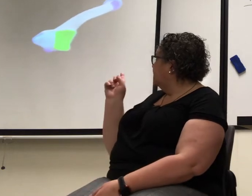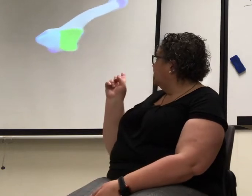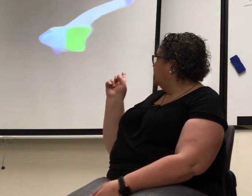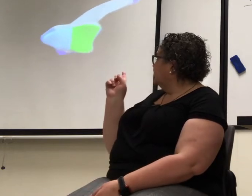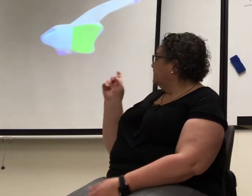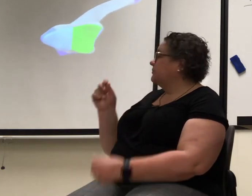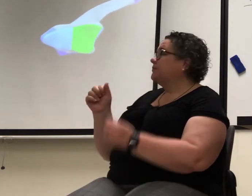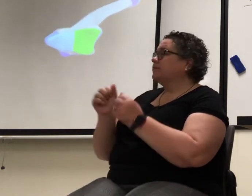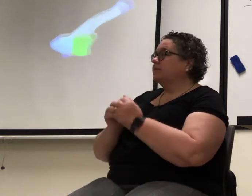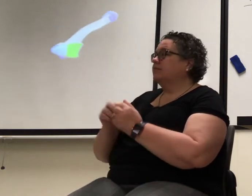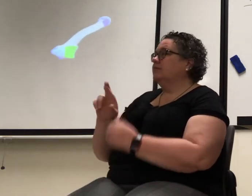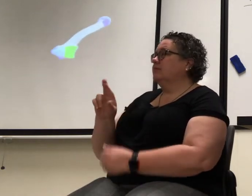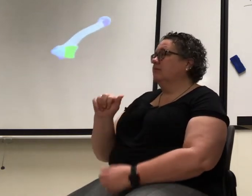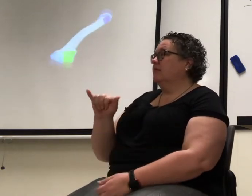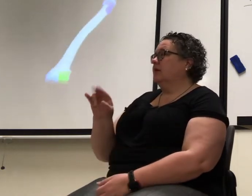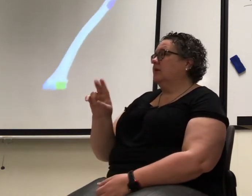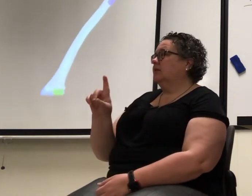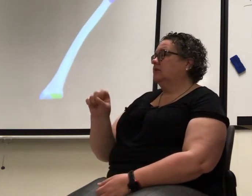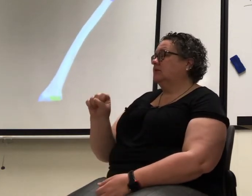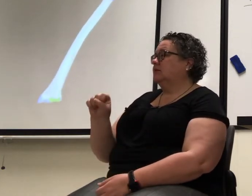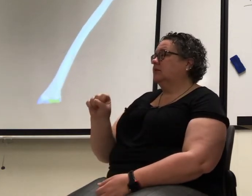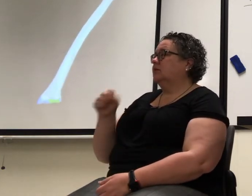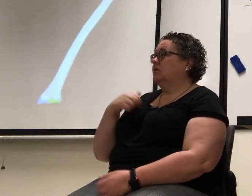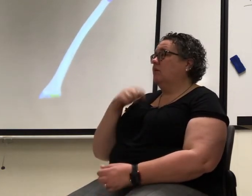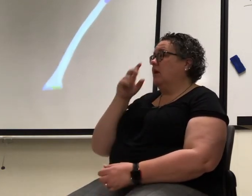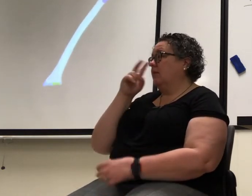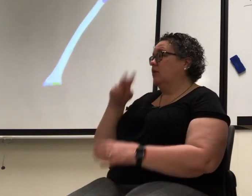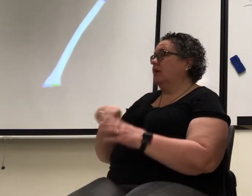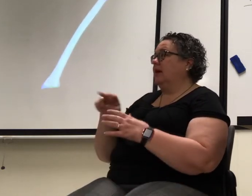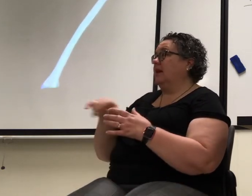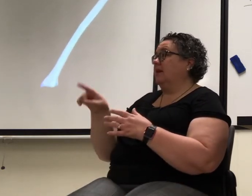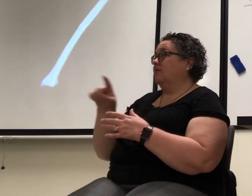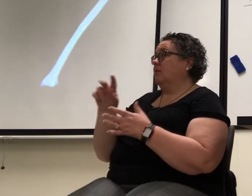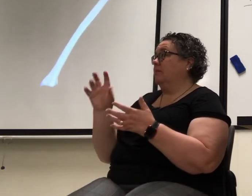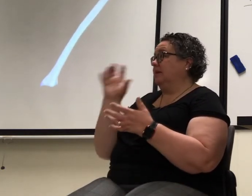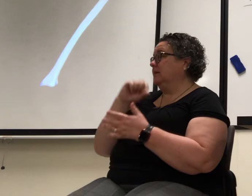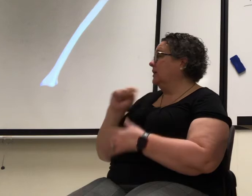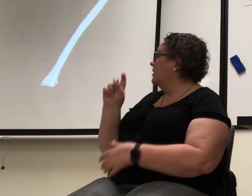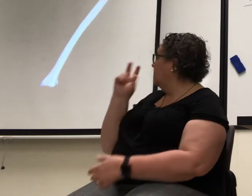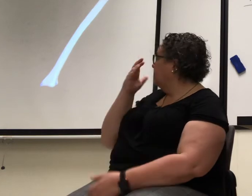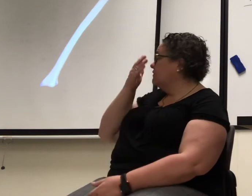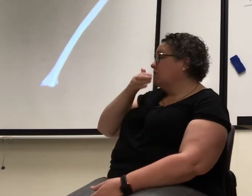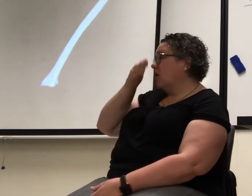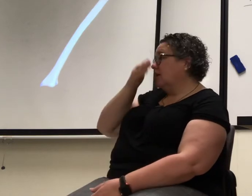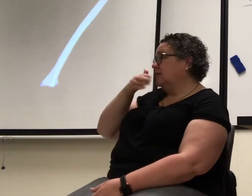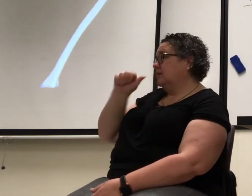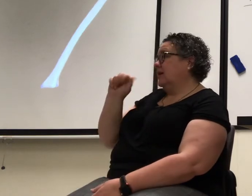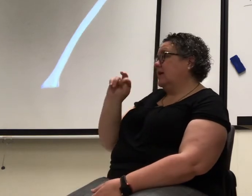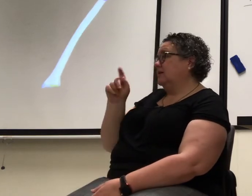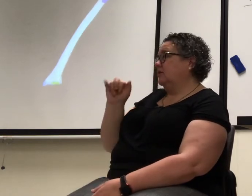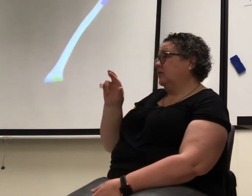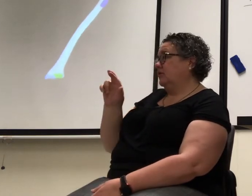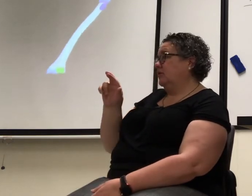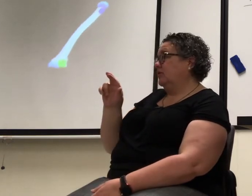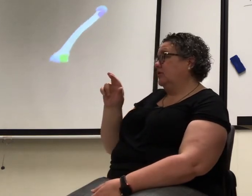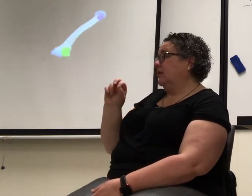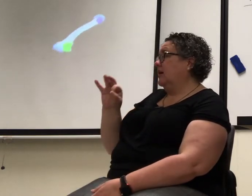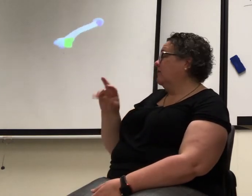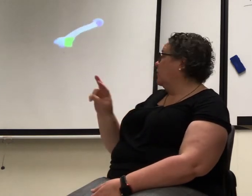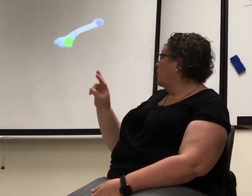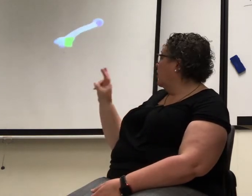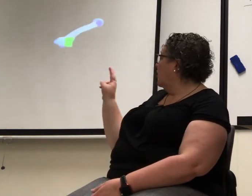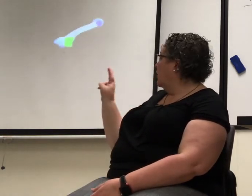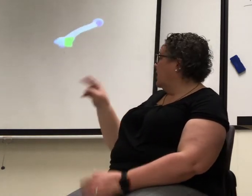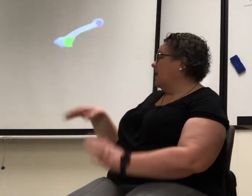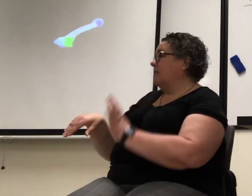with the radius. So what I'm looking at here is, if you're missing it, so this is the front view, the anterior view. If you look at